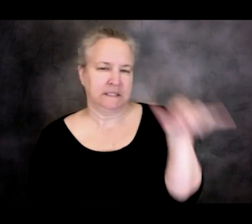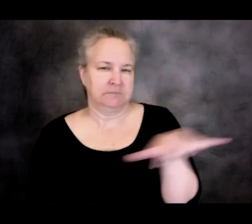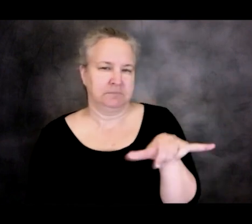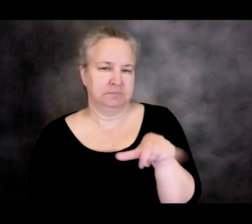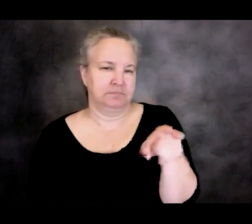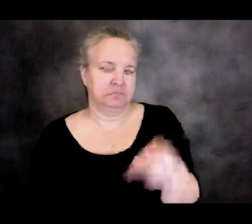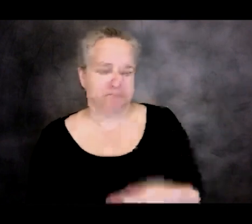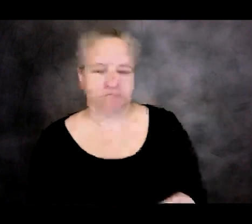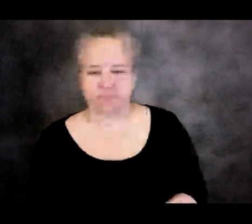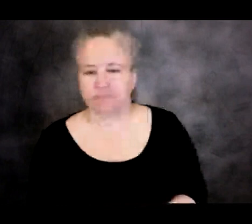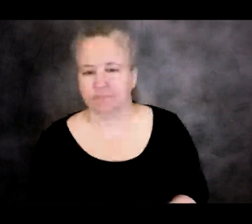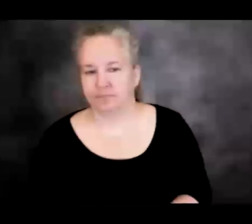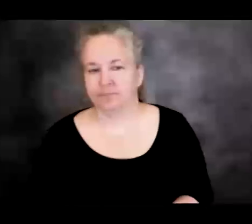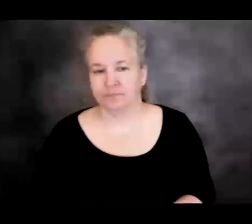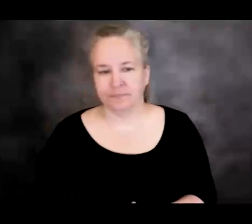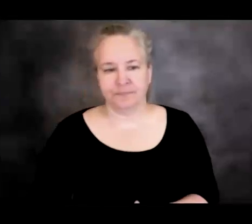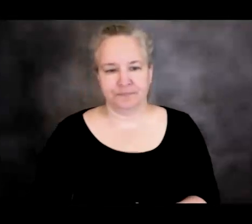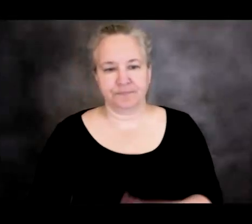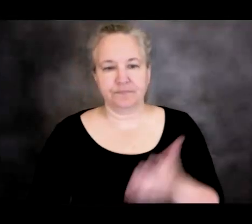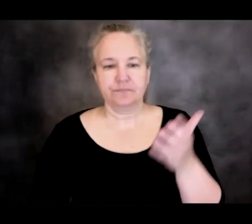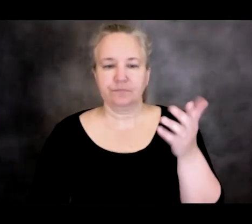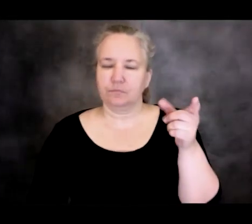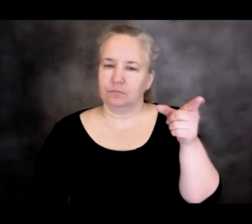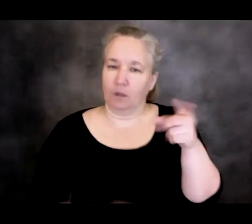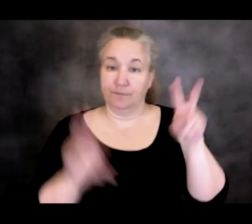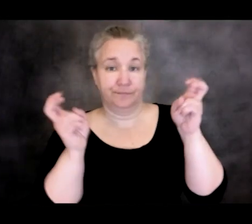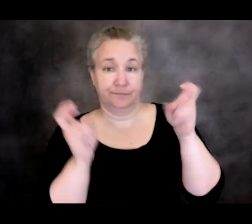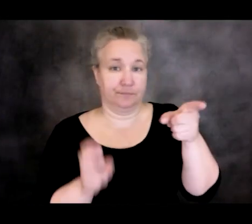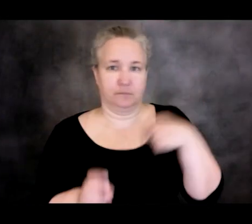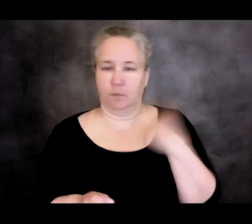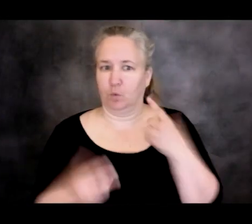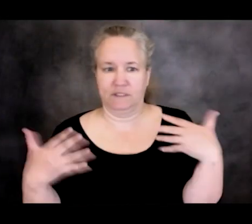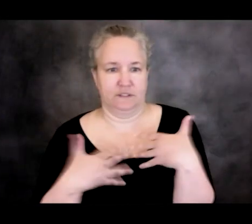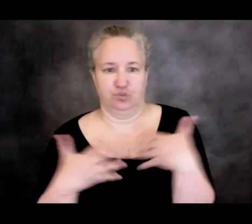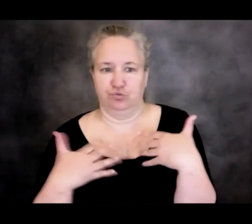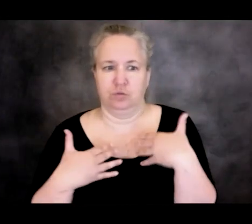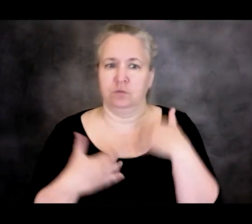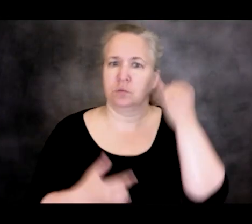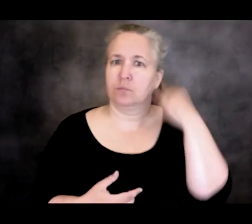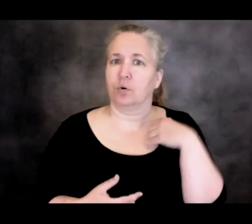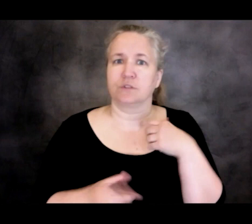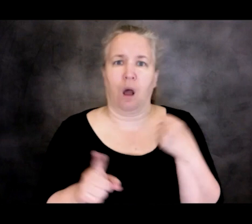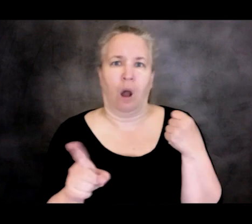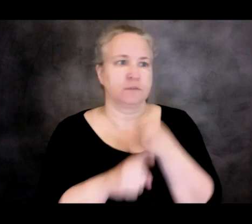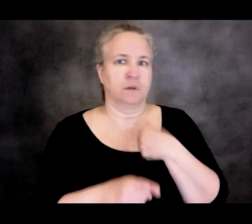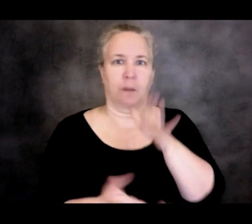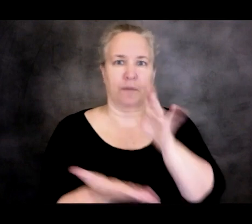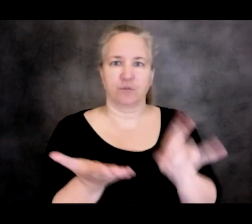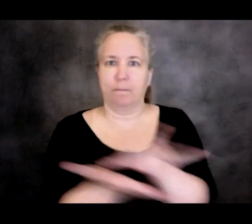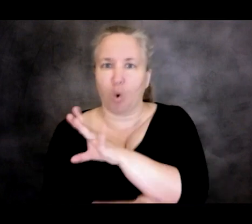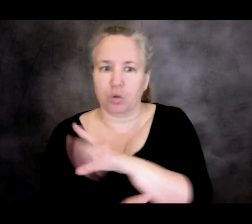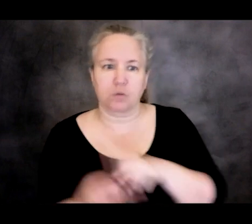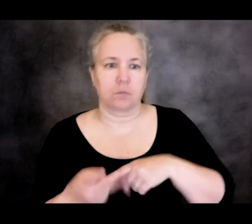to an earlier quote. Angela says, I'm always scared. What if my mother gets deported out of nowhere? What if my